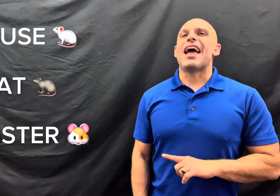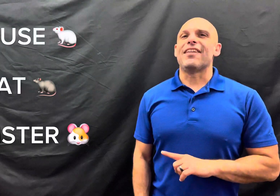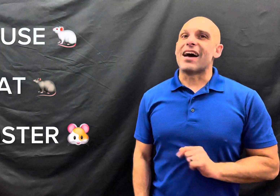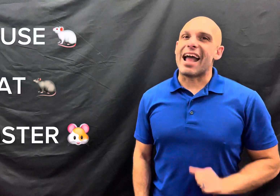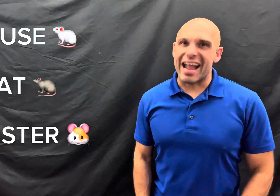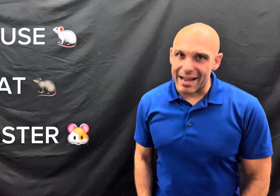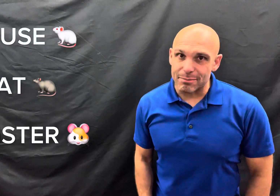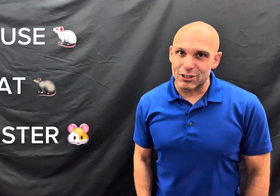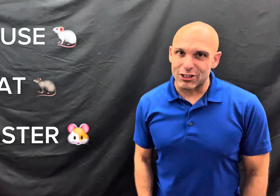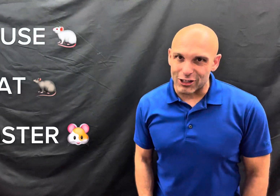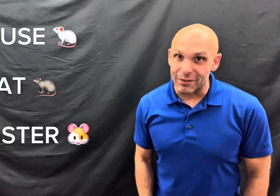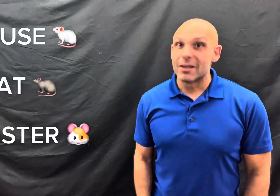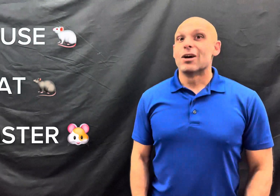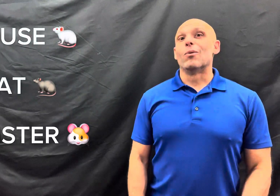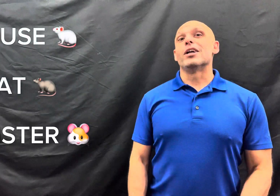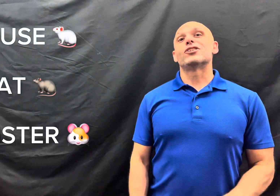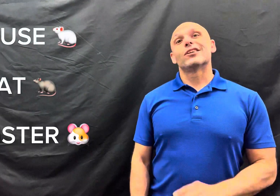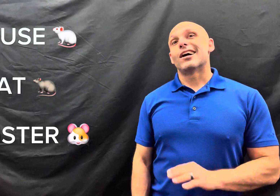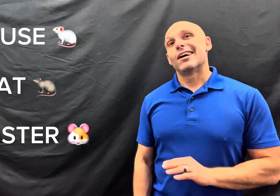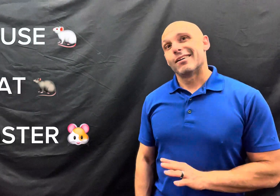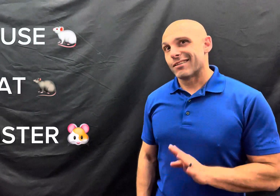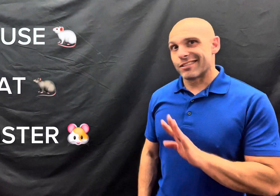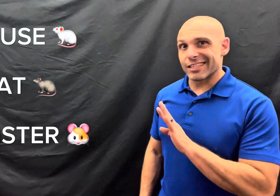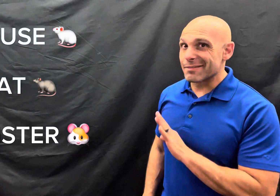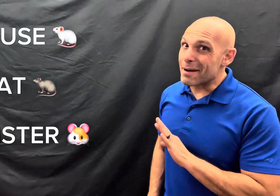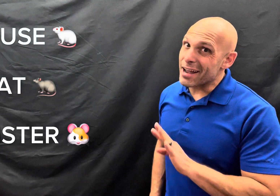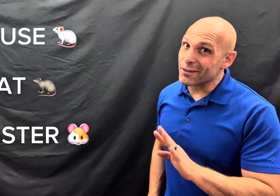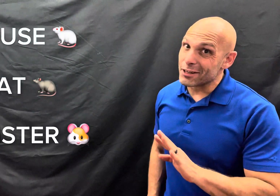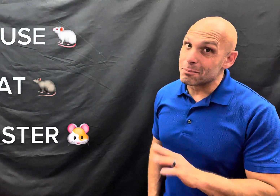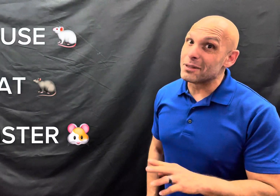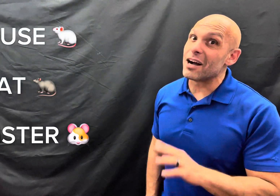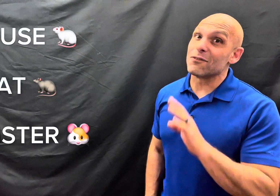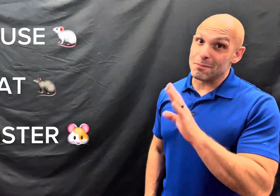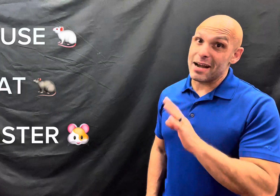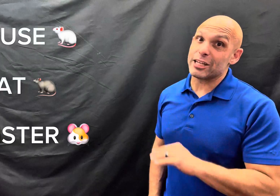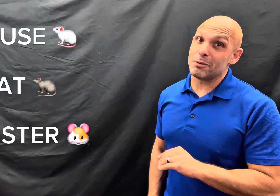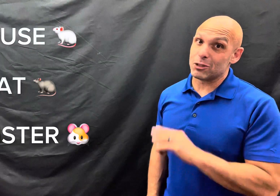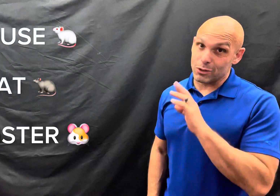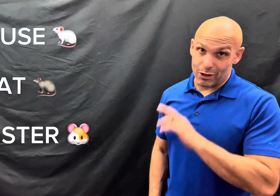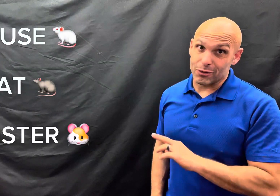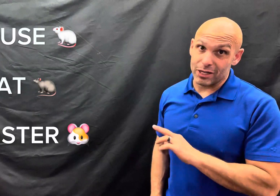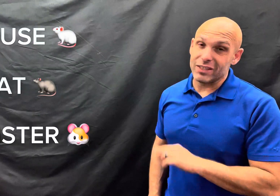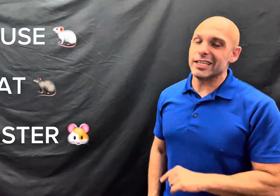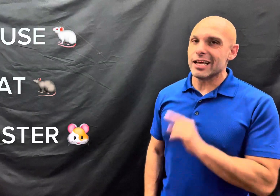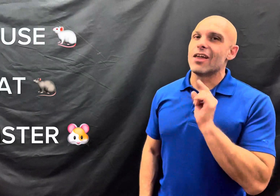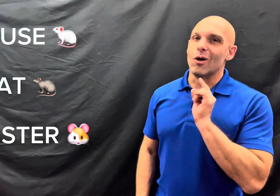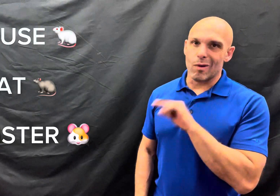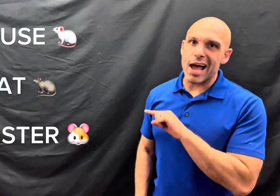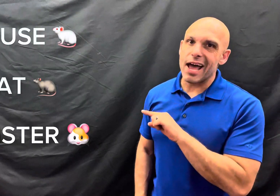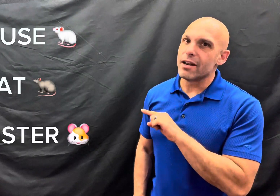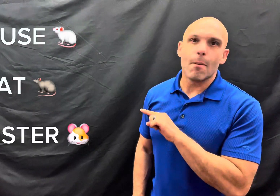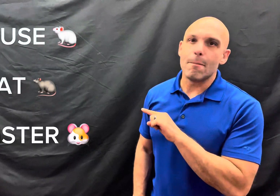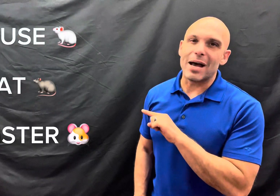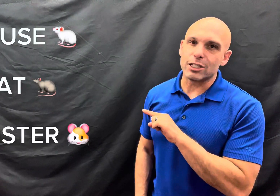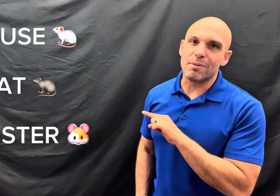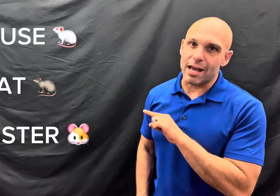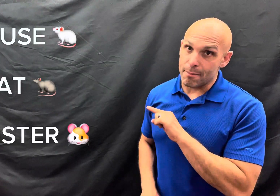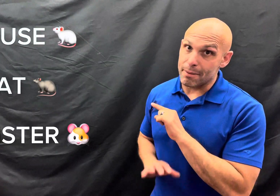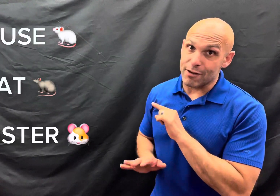the hamster, which just my own little plug from my experience with all 3 of these, the rat, best pet by